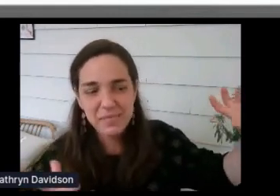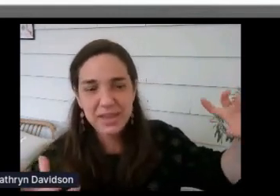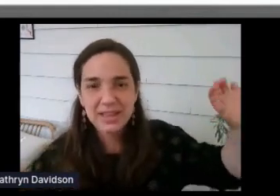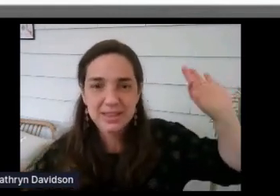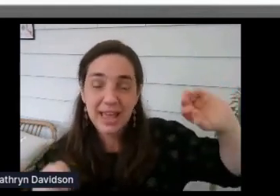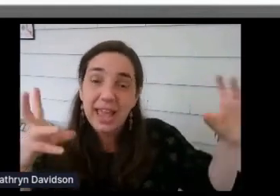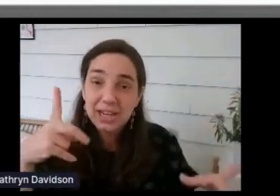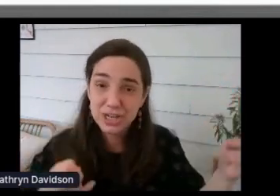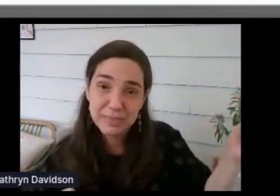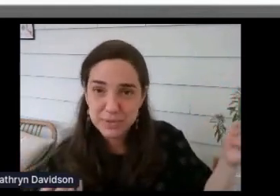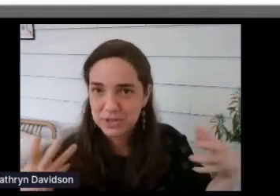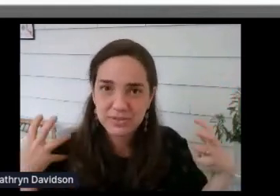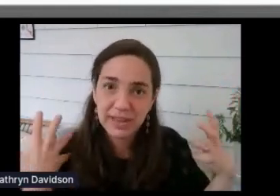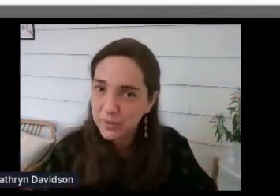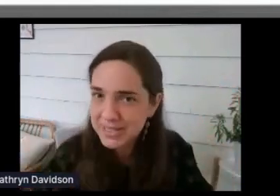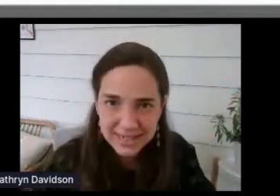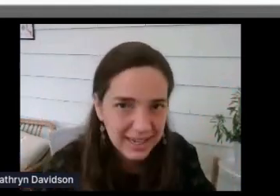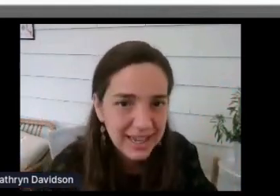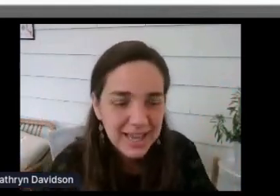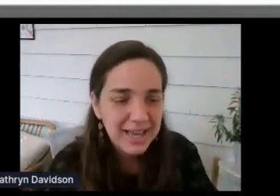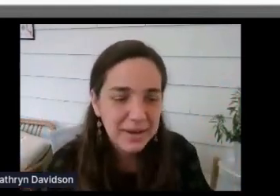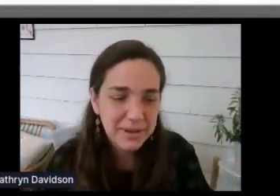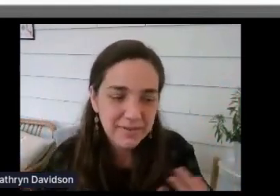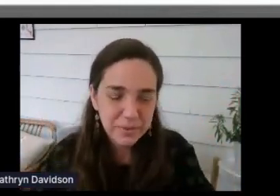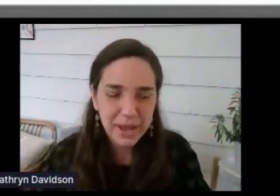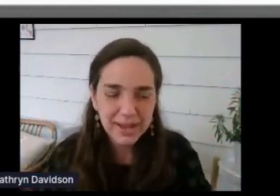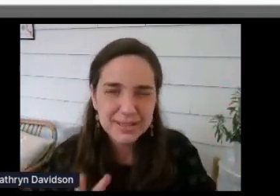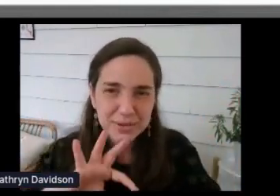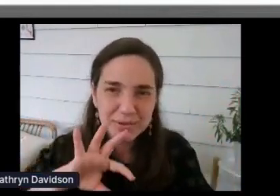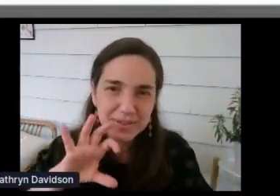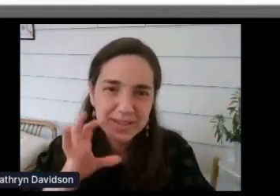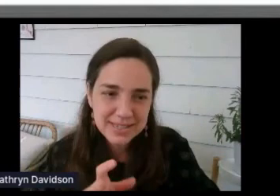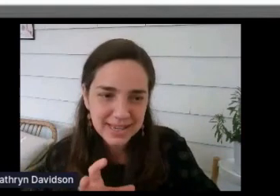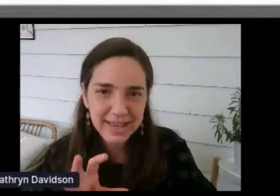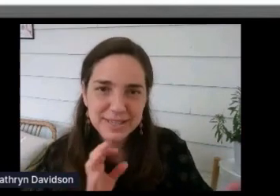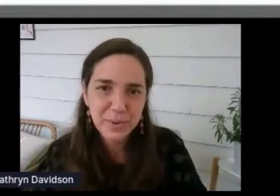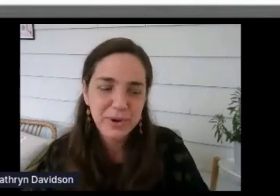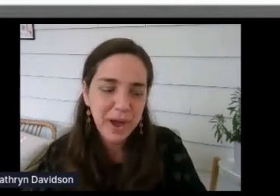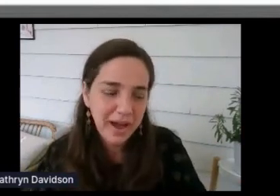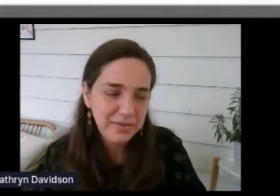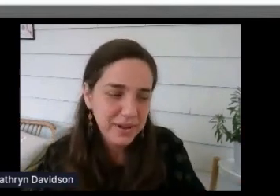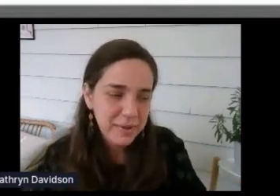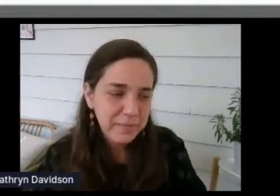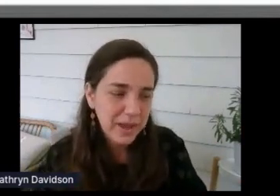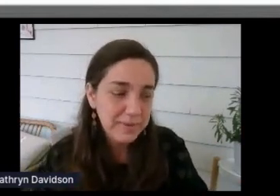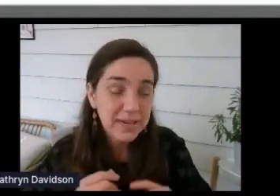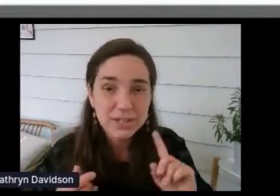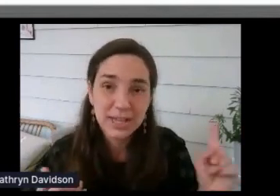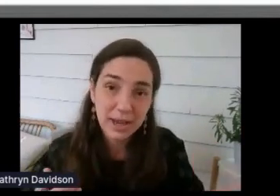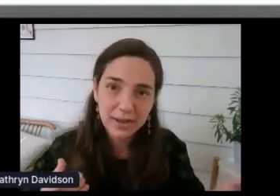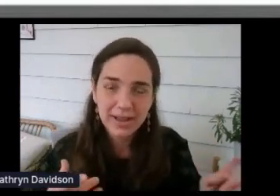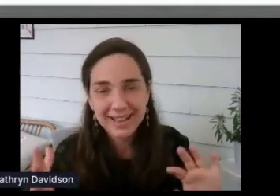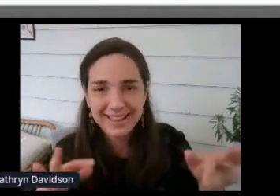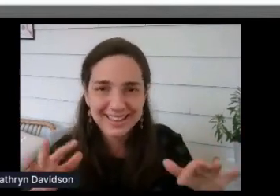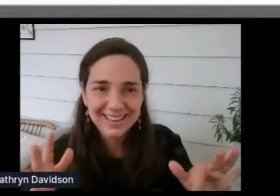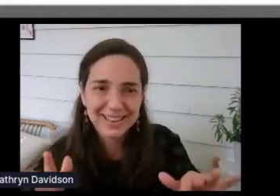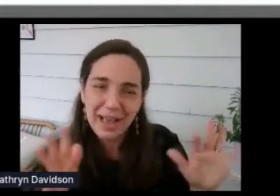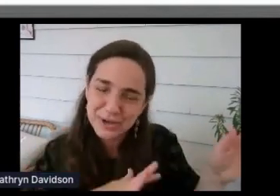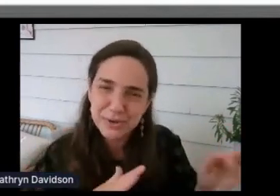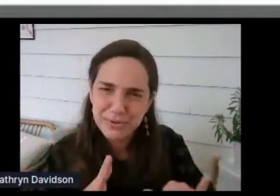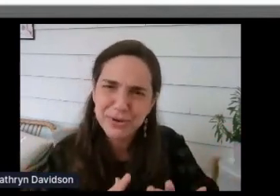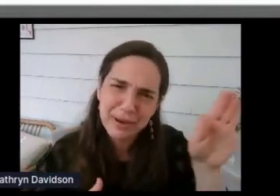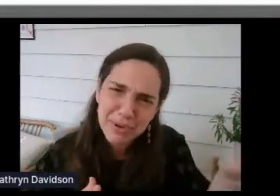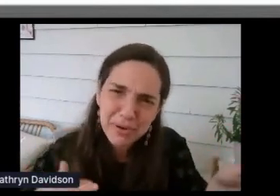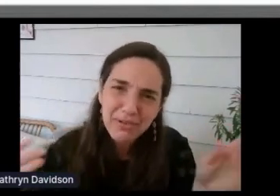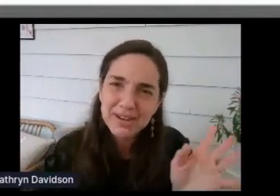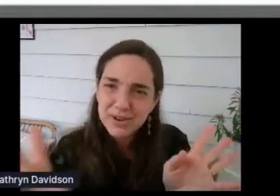differentiated in the hand shapes, which are linguistic in every way. And so this is a case where you have, it's not just like I